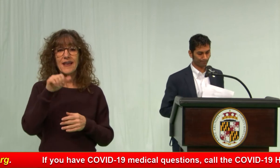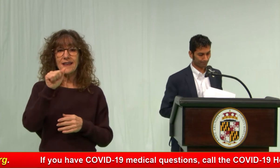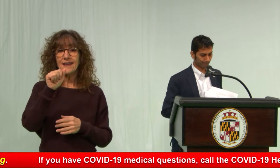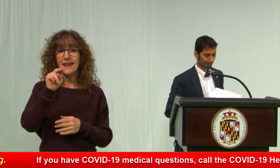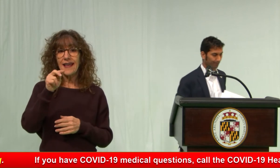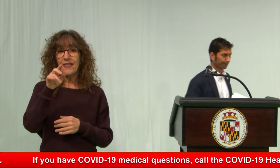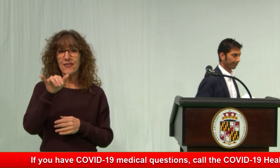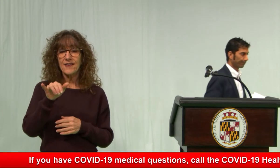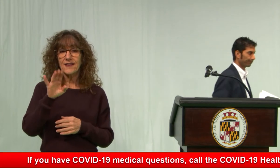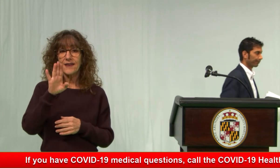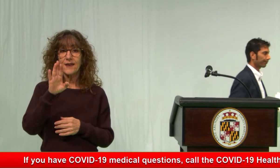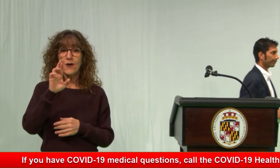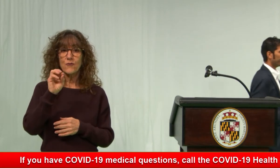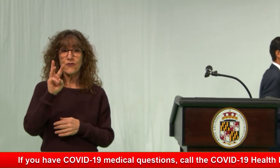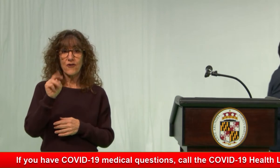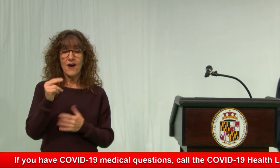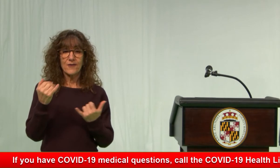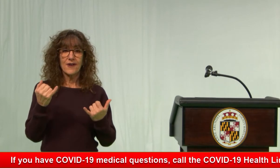time.